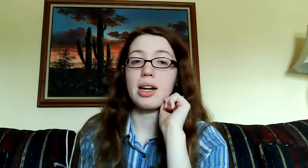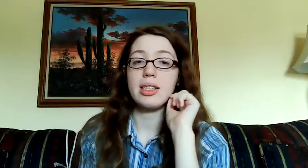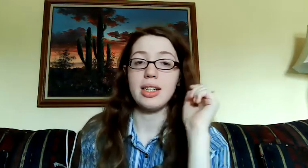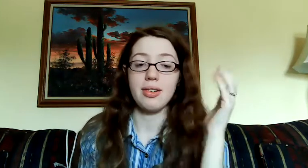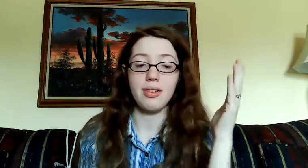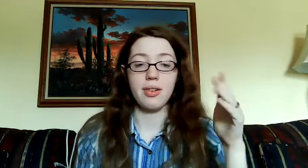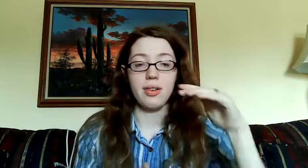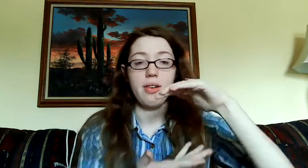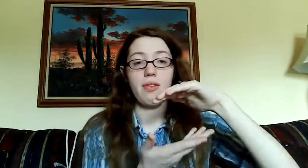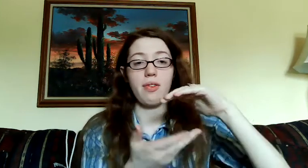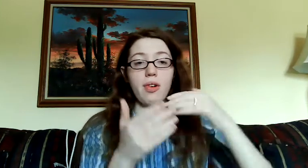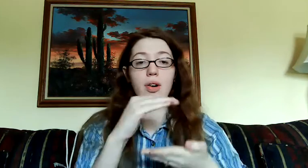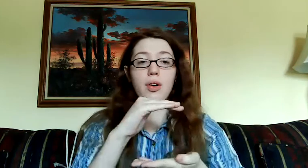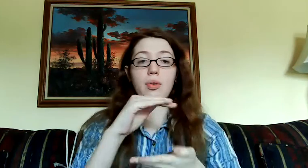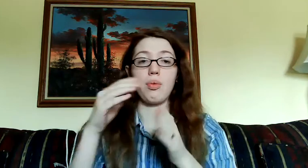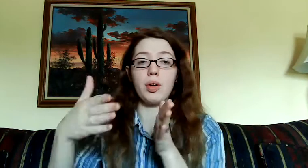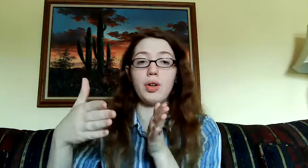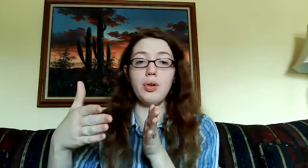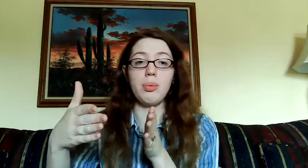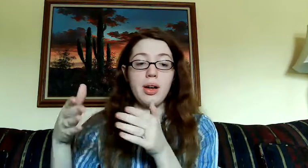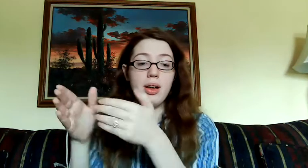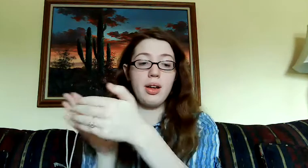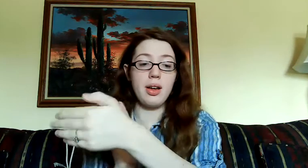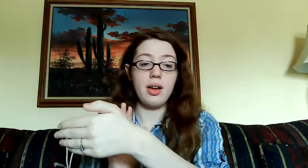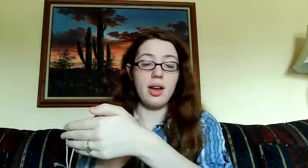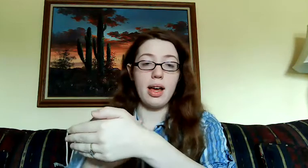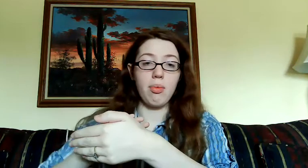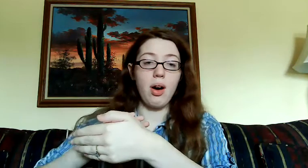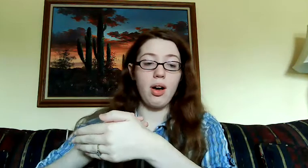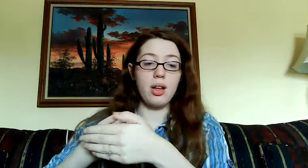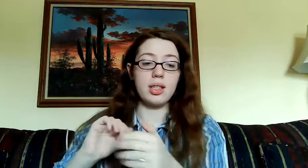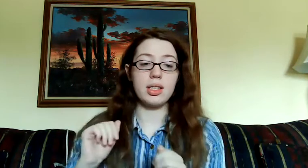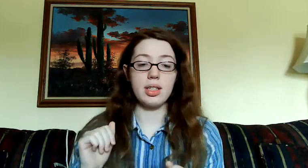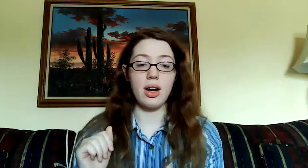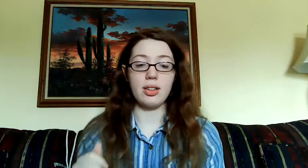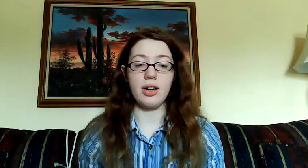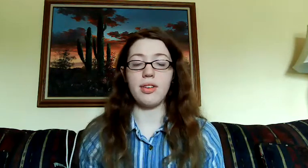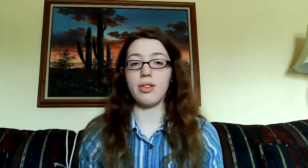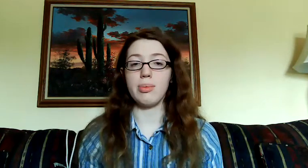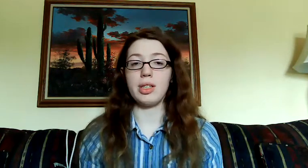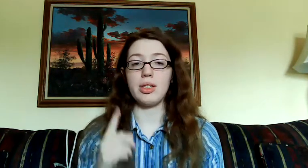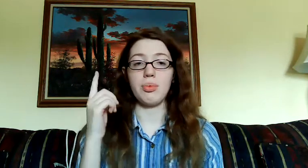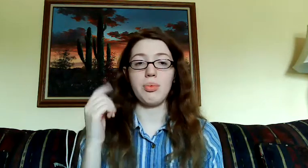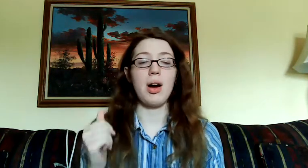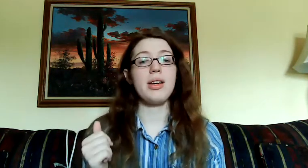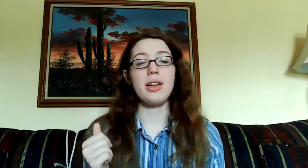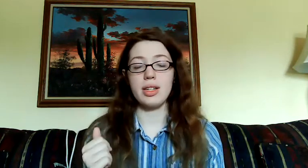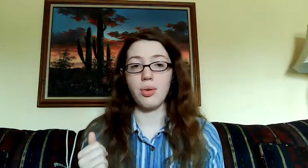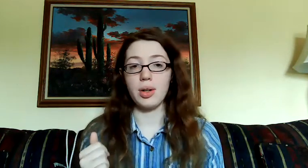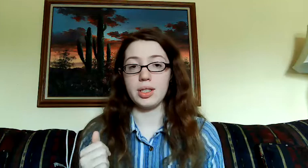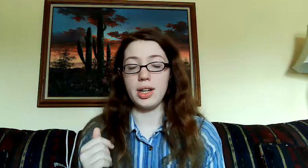and for room and walls are different only because one is horizontal,